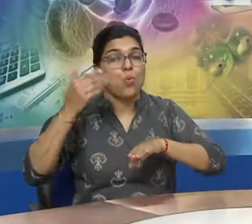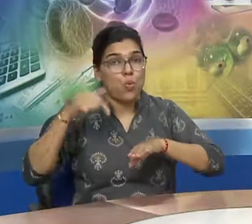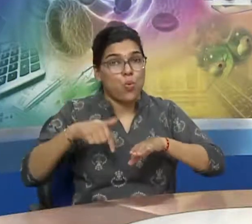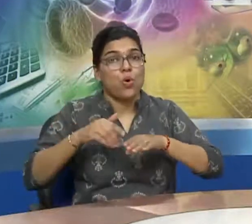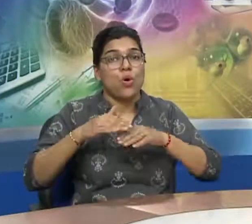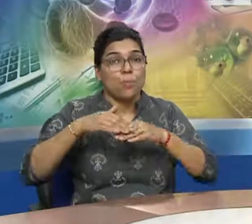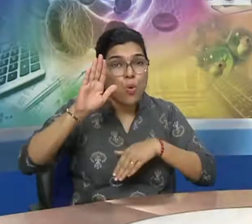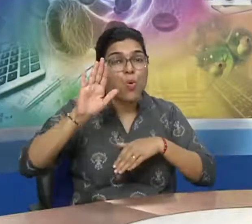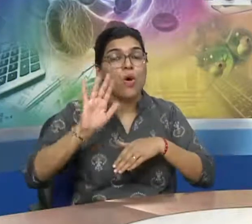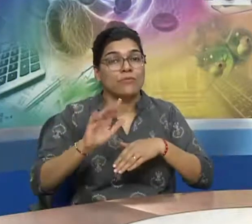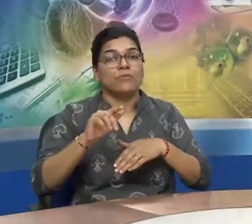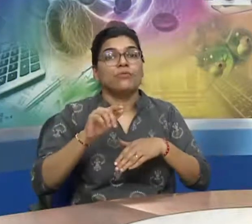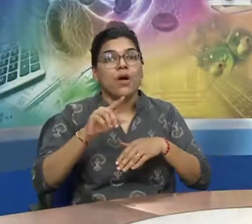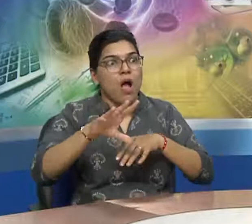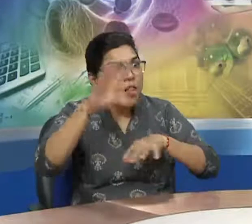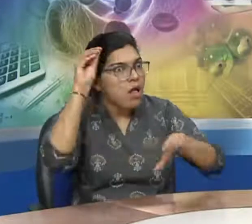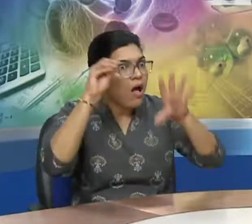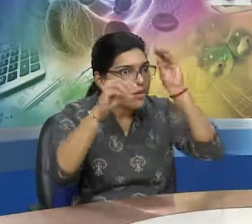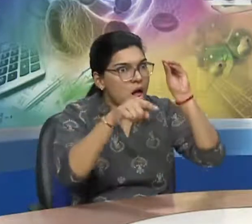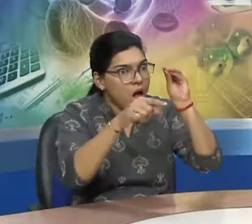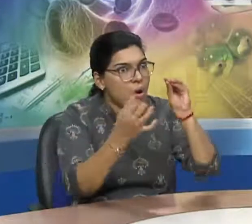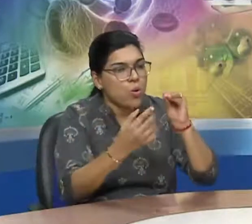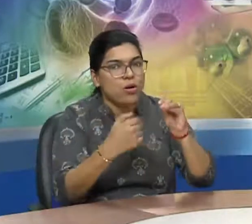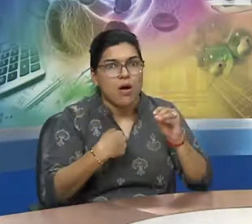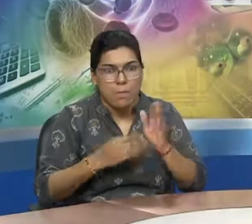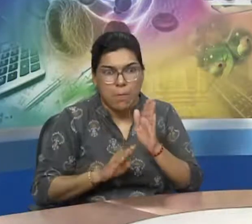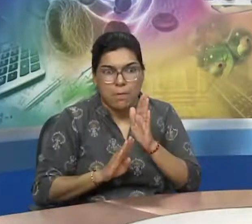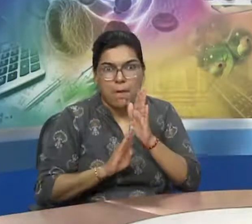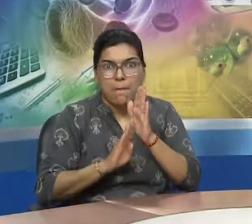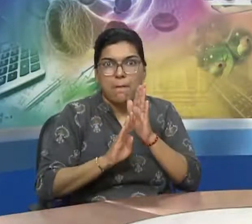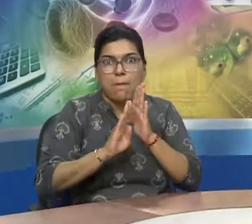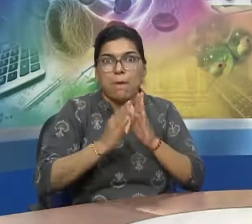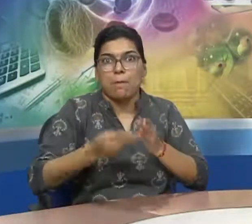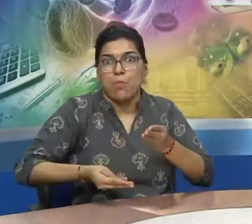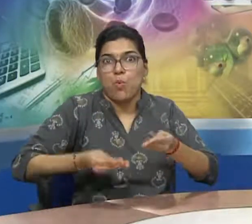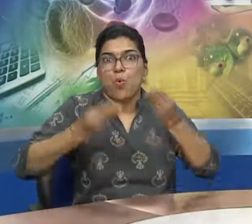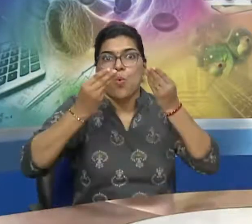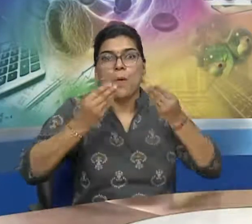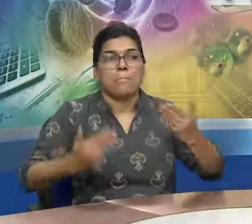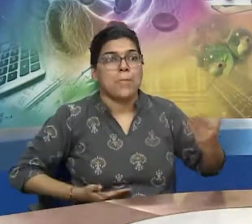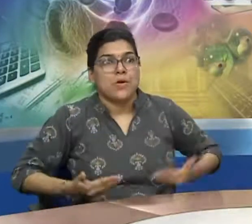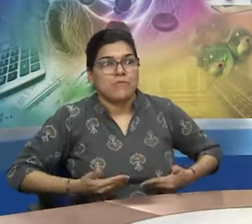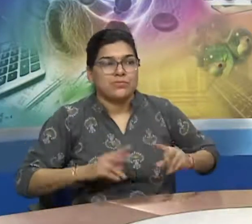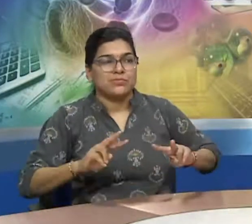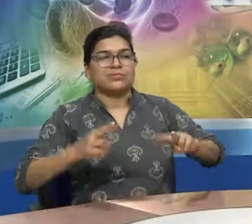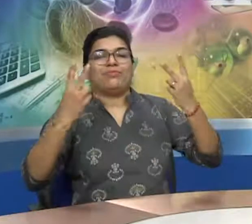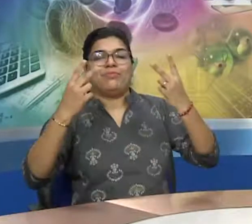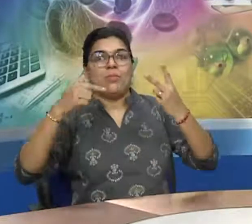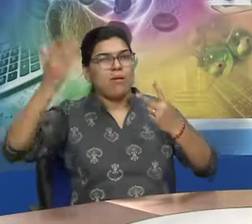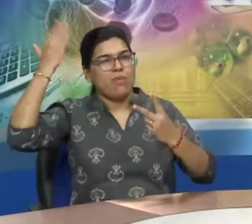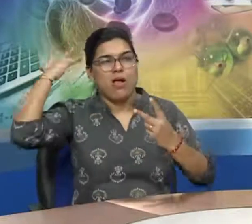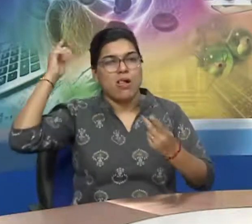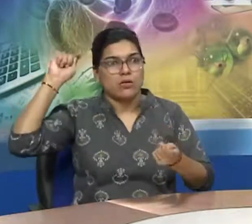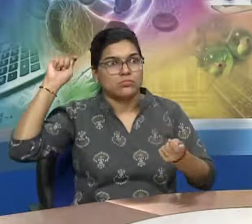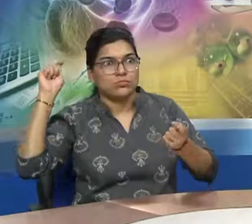And we begin to learn this as we grow up and behave according to the situations we are in.